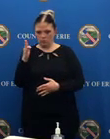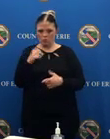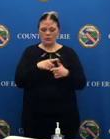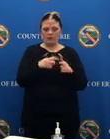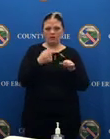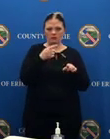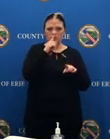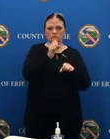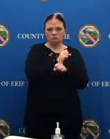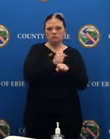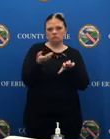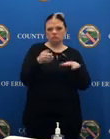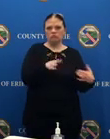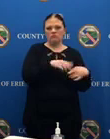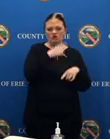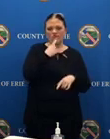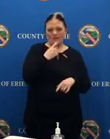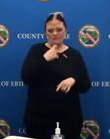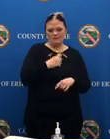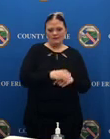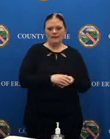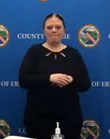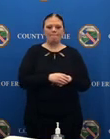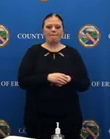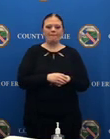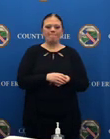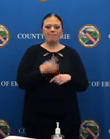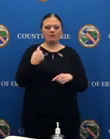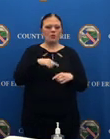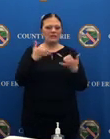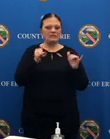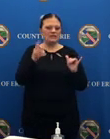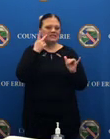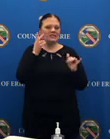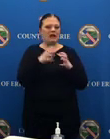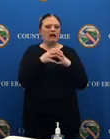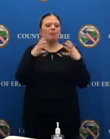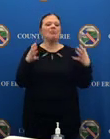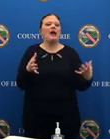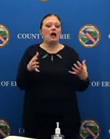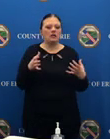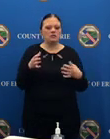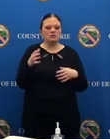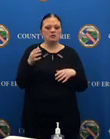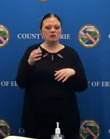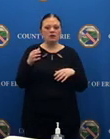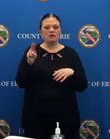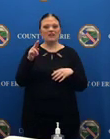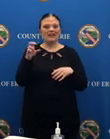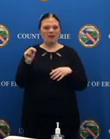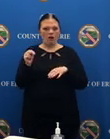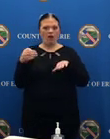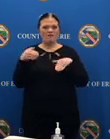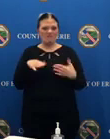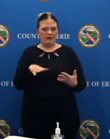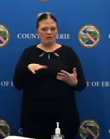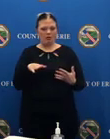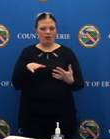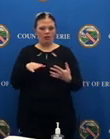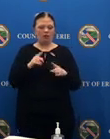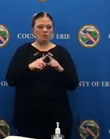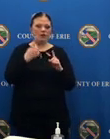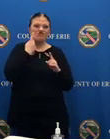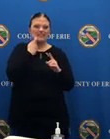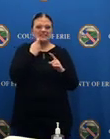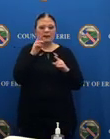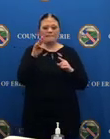overdoses in red. And you can see that we're still seeing a lot of non-fatal overdoses, but recently in March we've